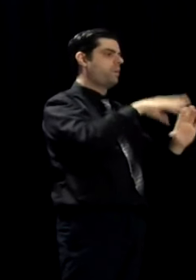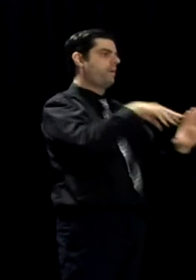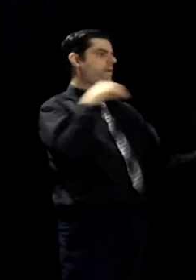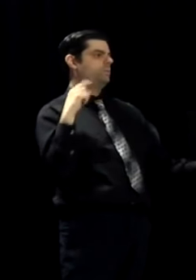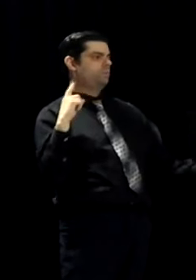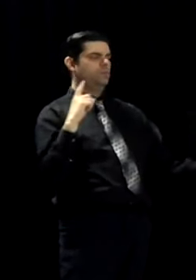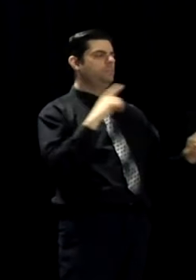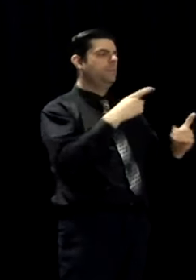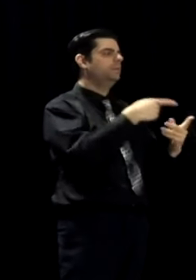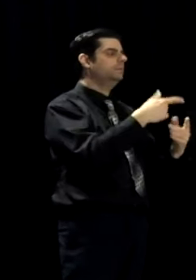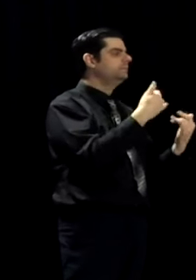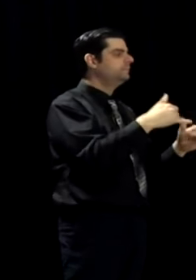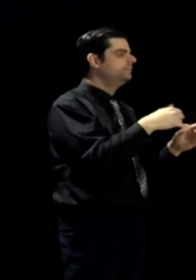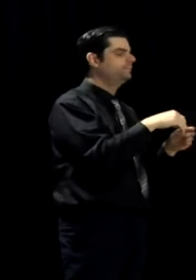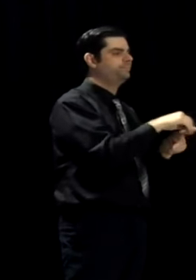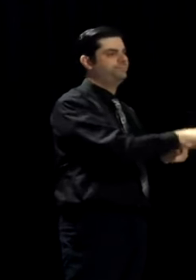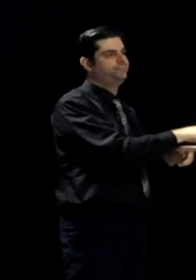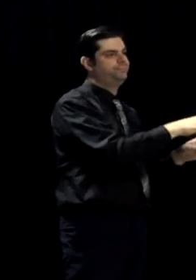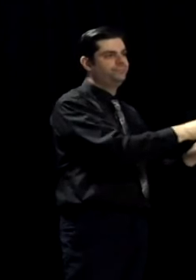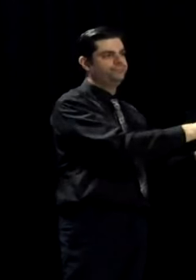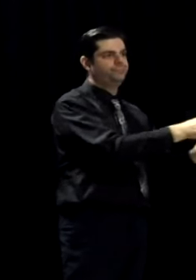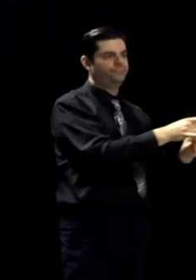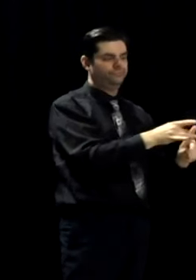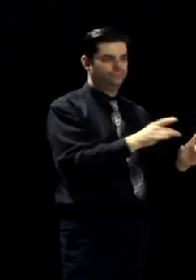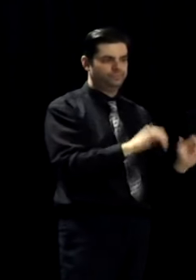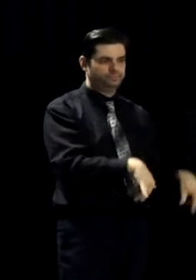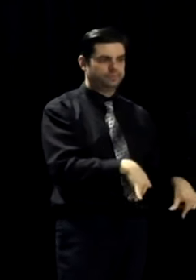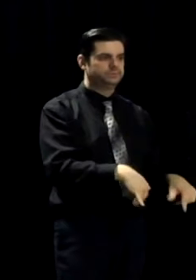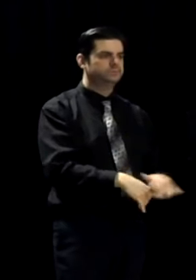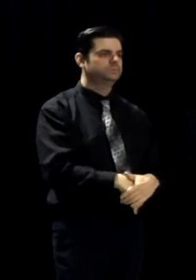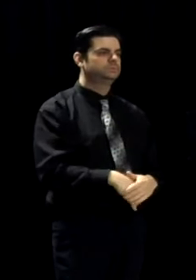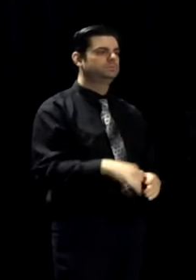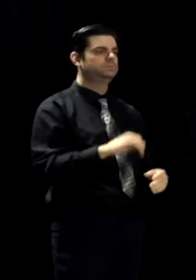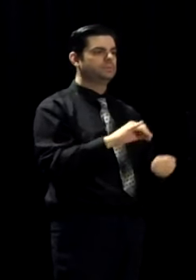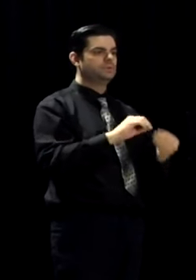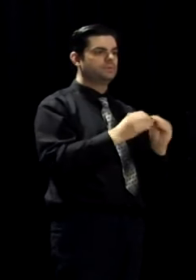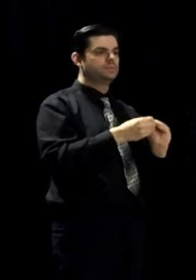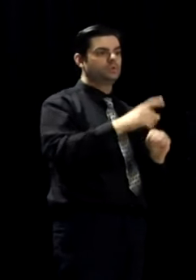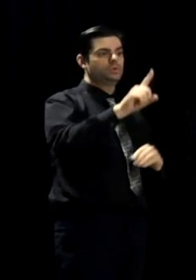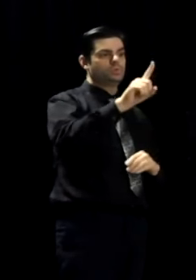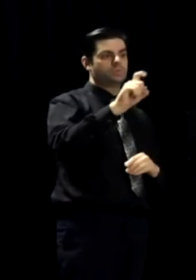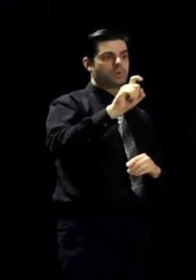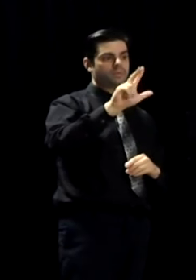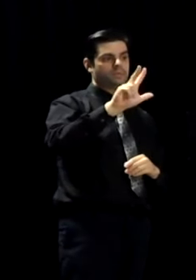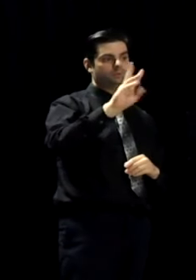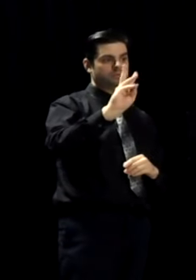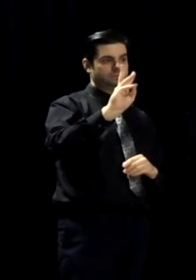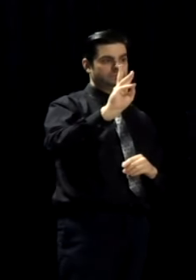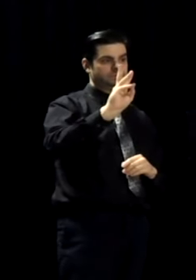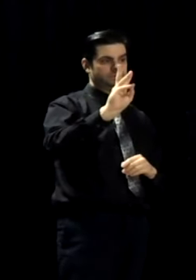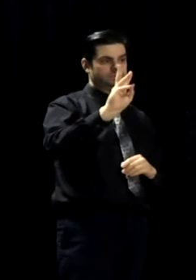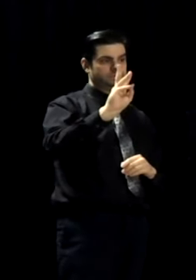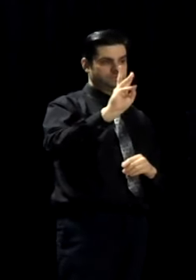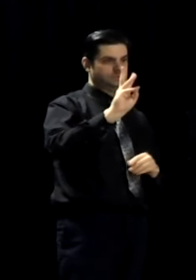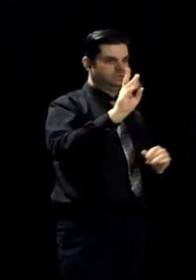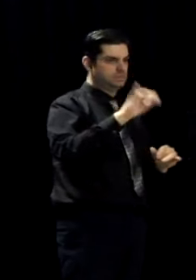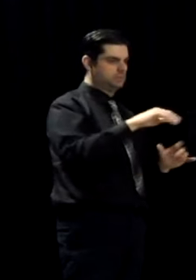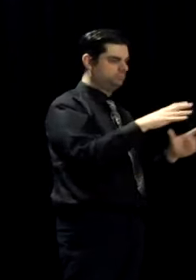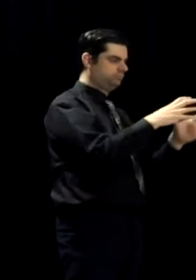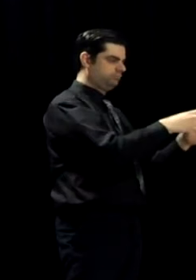So when we look at the household contact number, 136. So out of our 1,047,